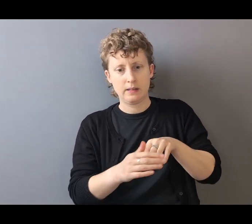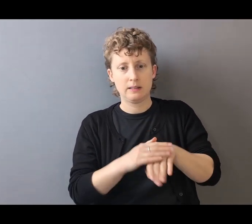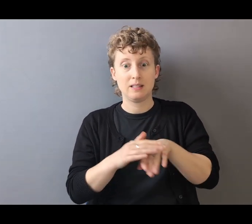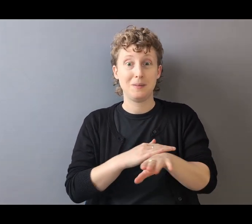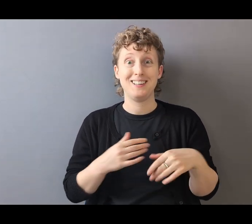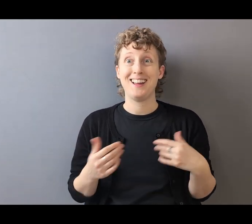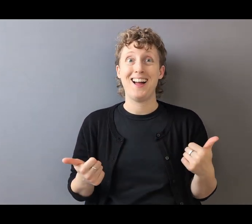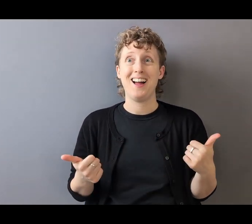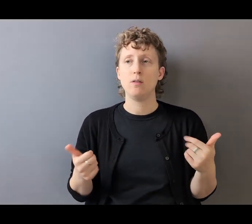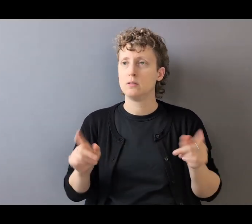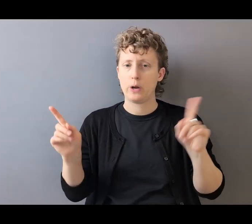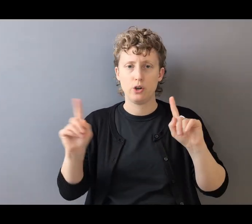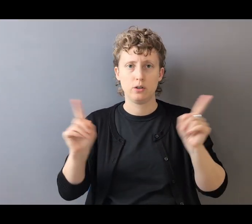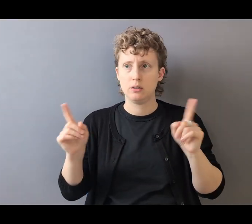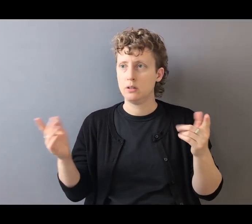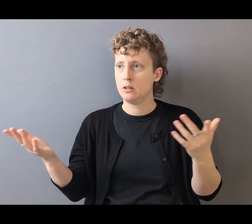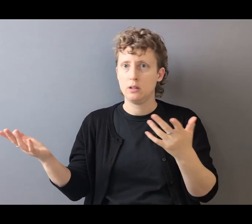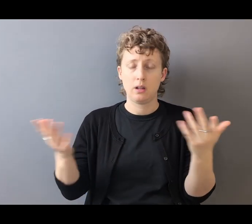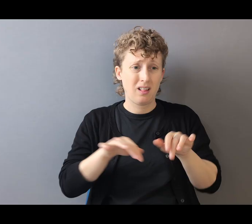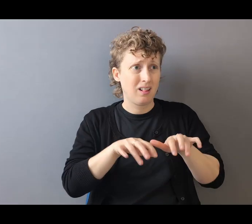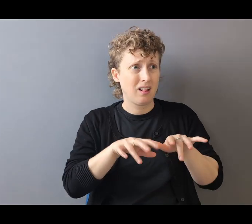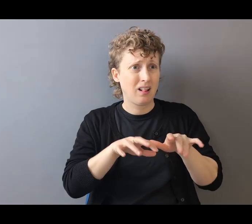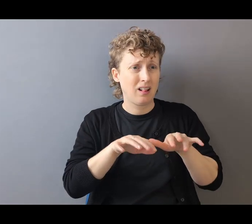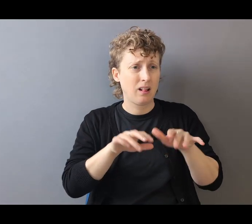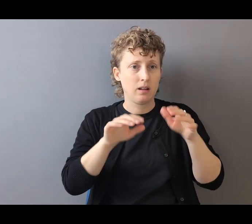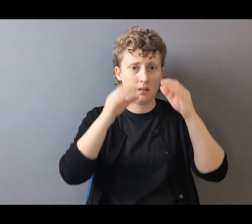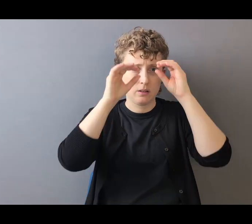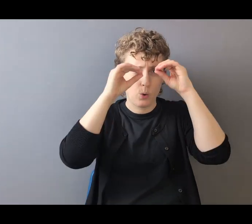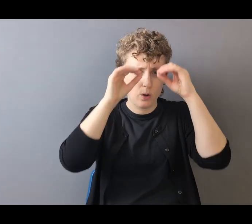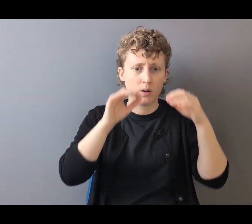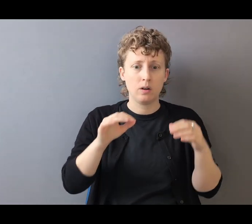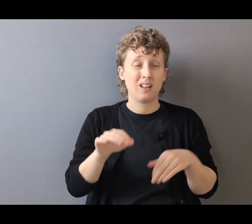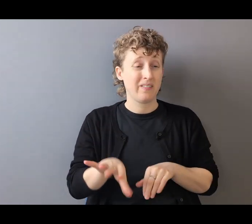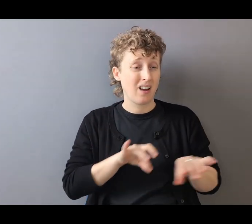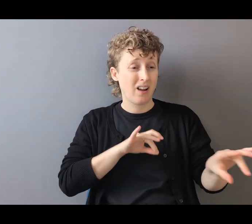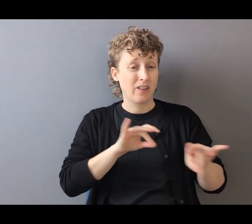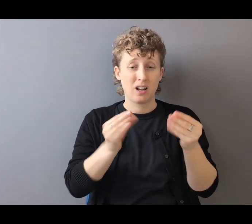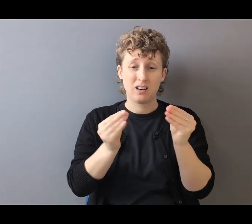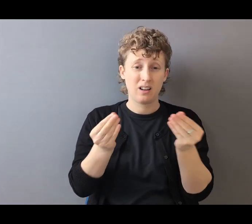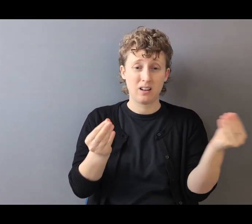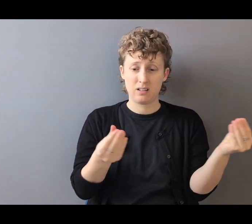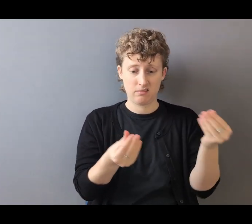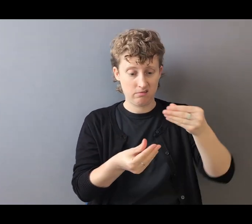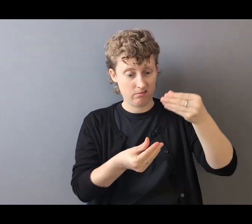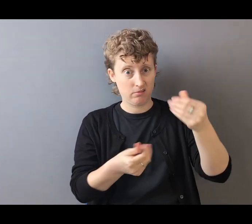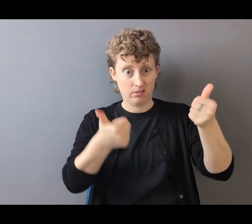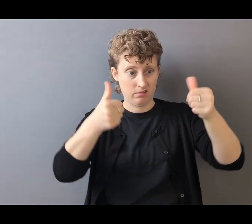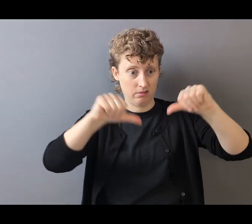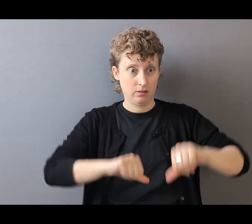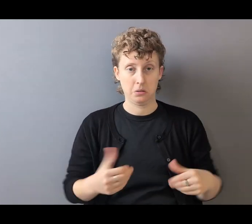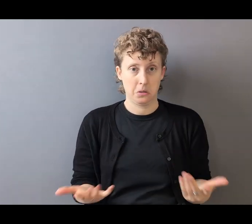go. I tried to look on the internet. I found some resources. I didn't know what are the good ones, where to